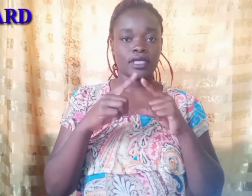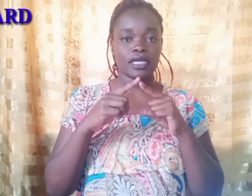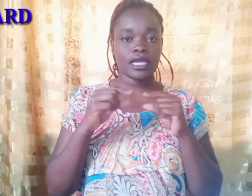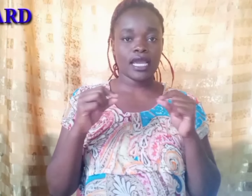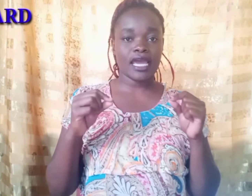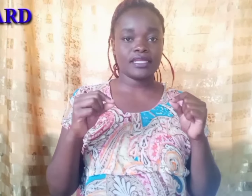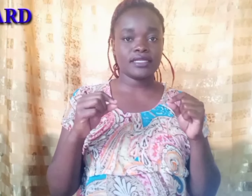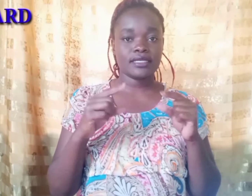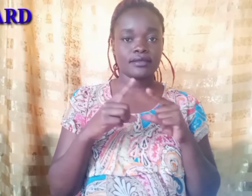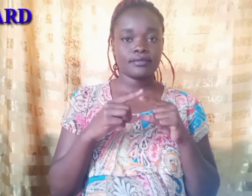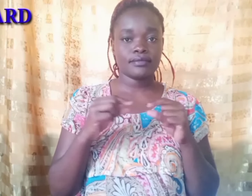Had.